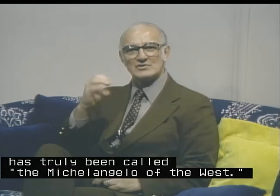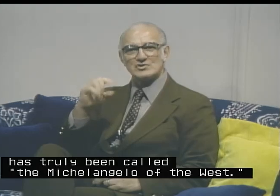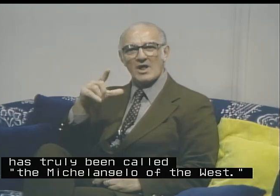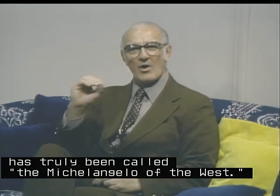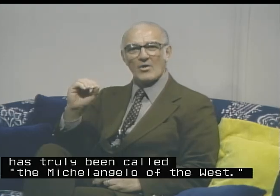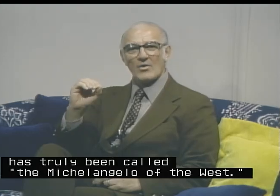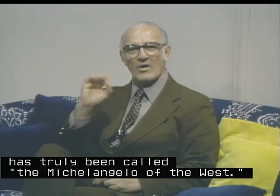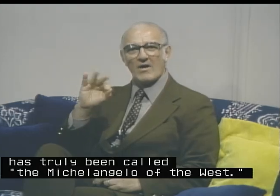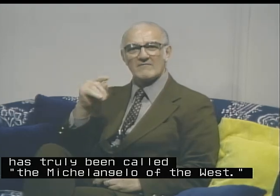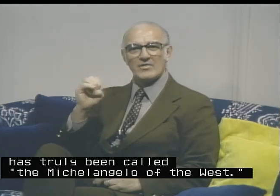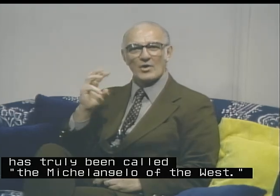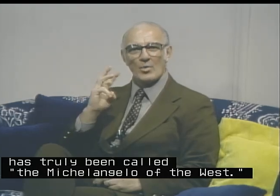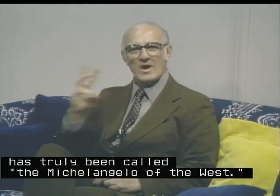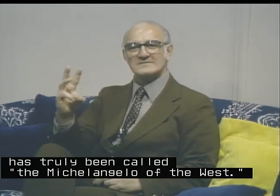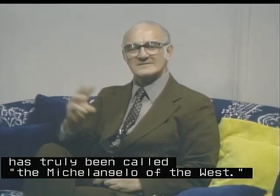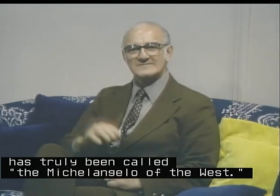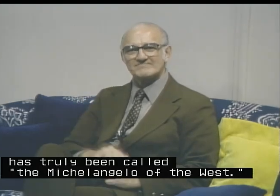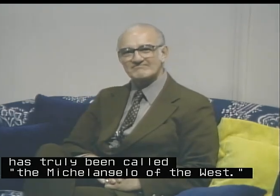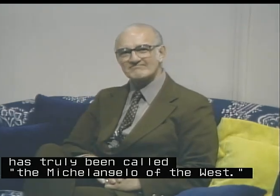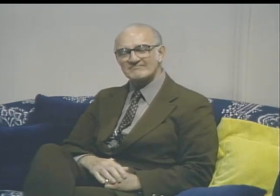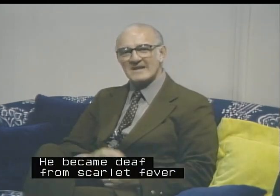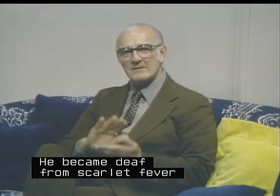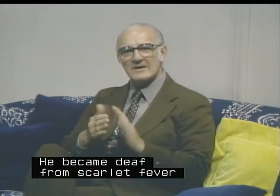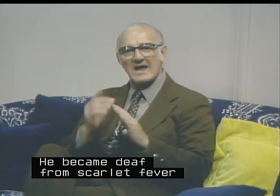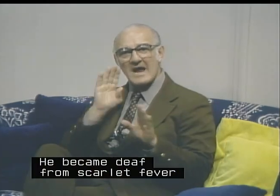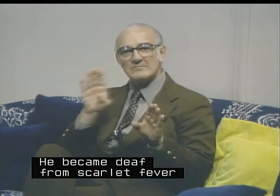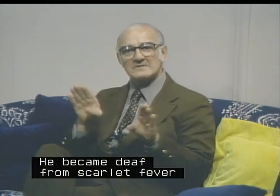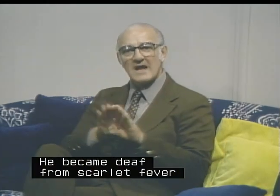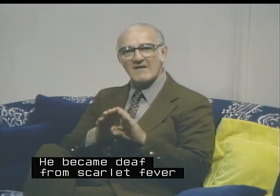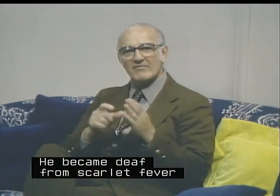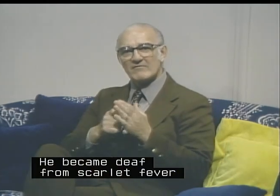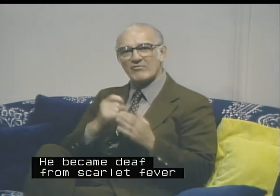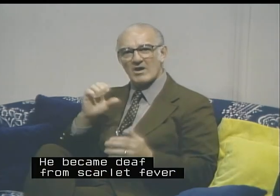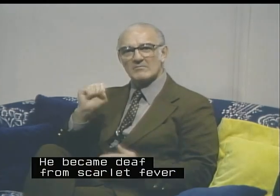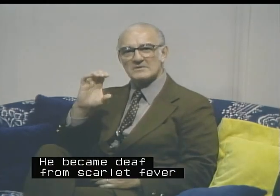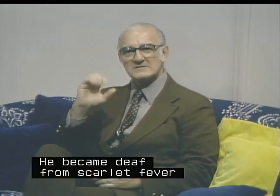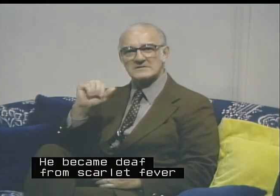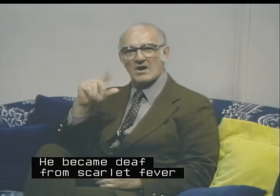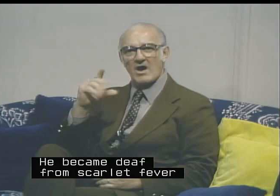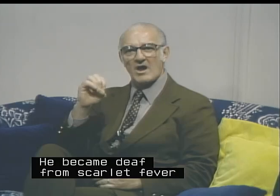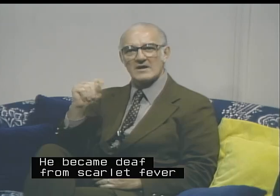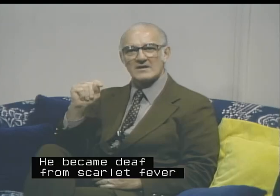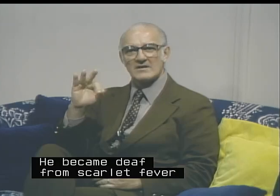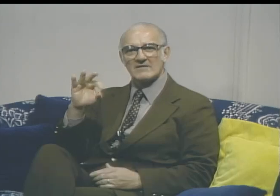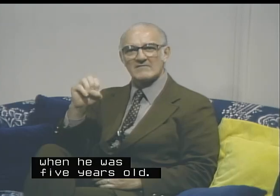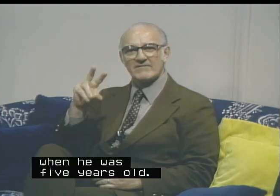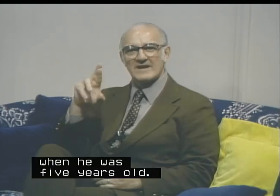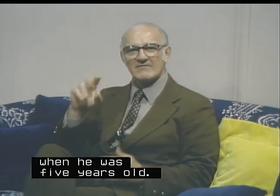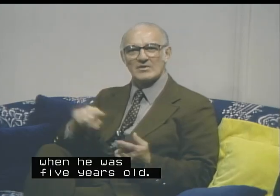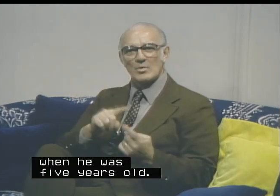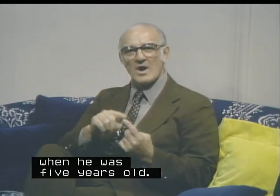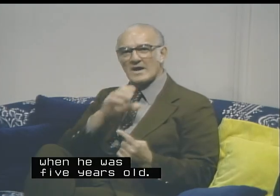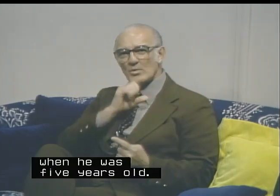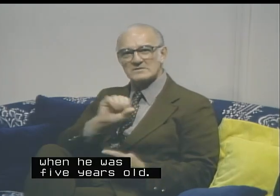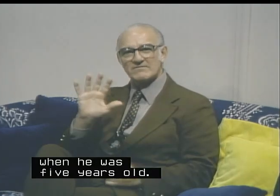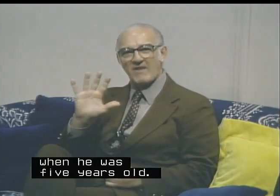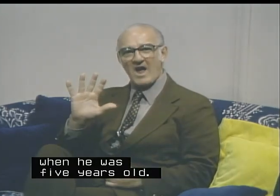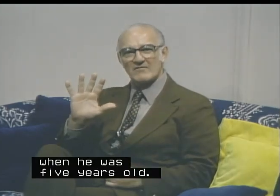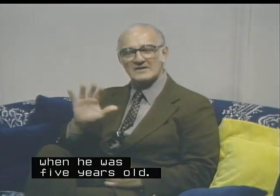Michelangelo of the West. He became deaf from scarlet fever when he was 5 years